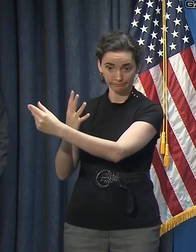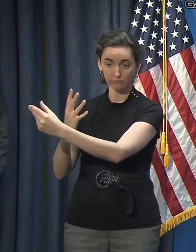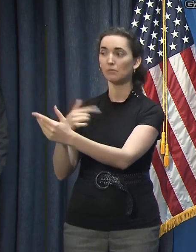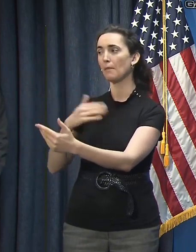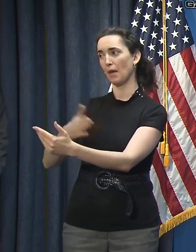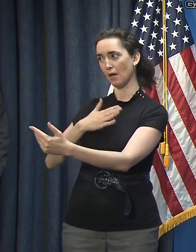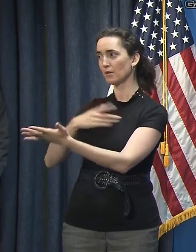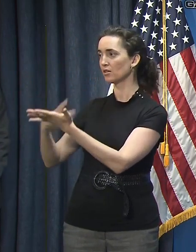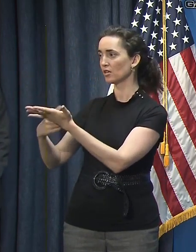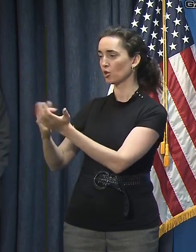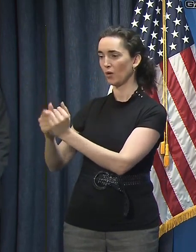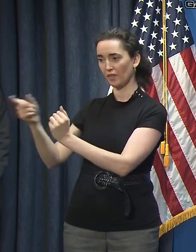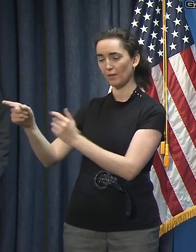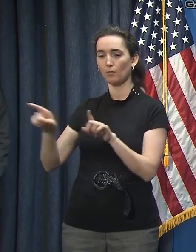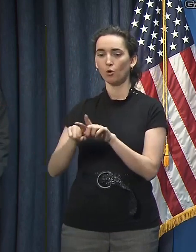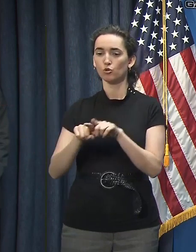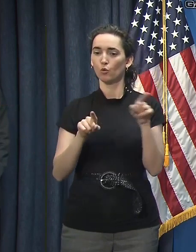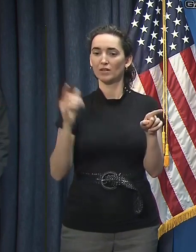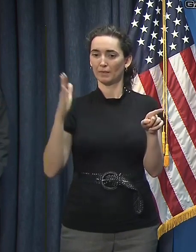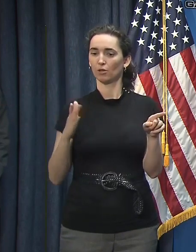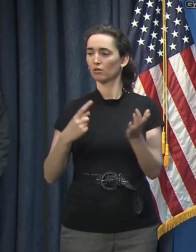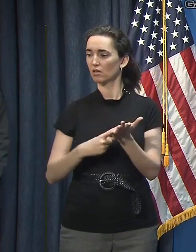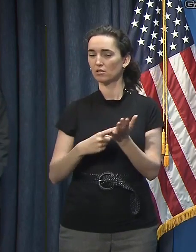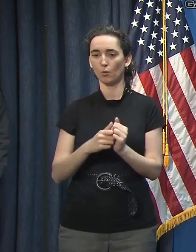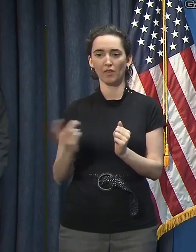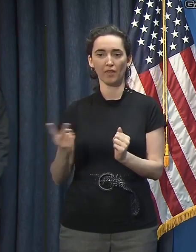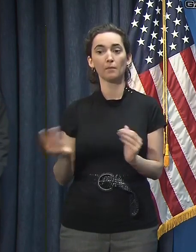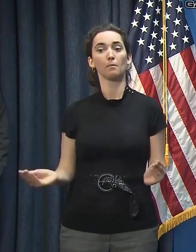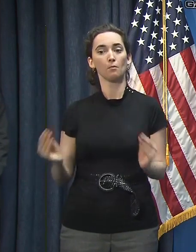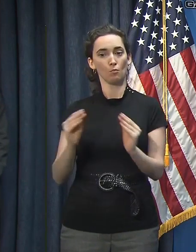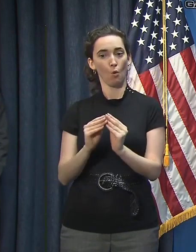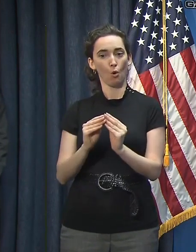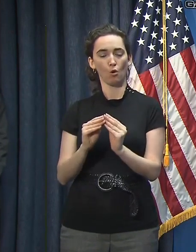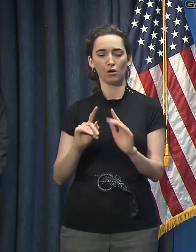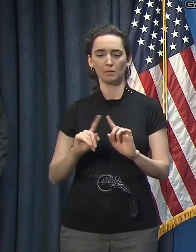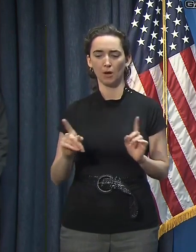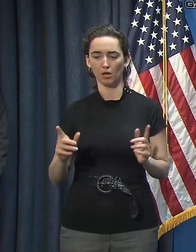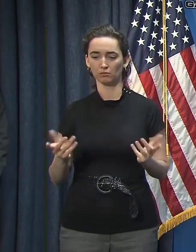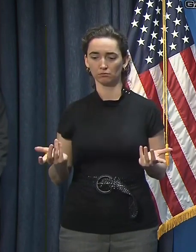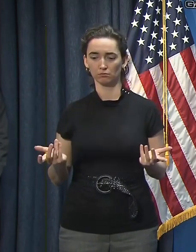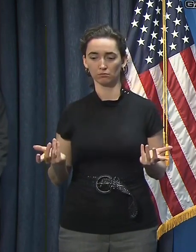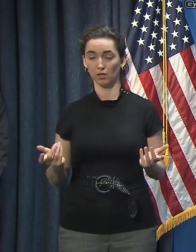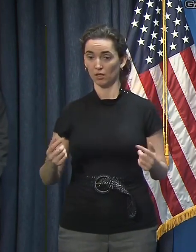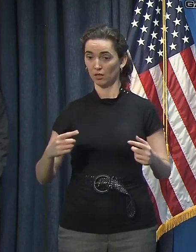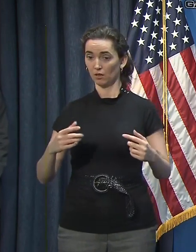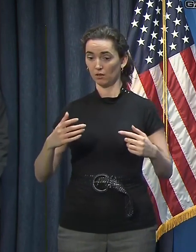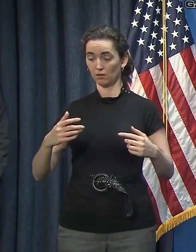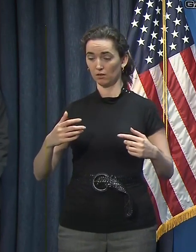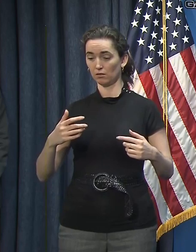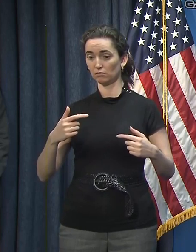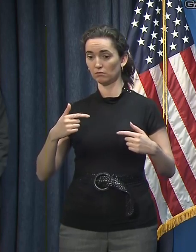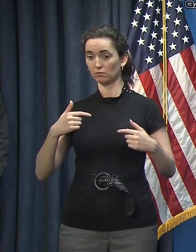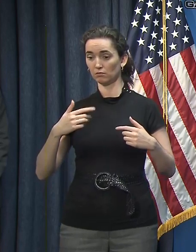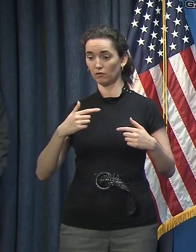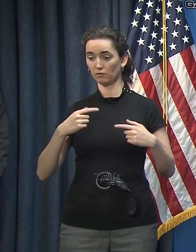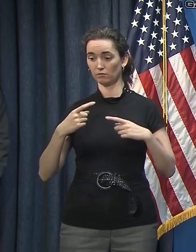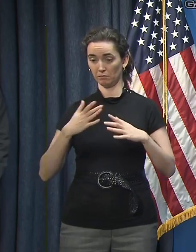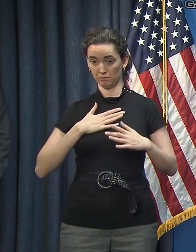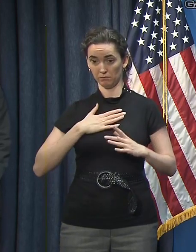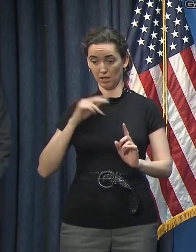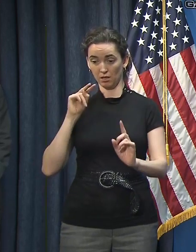talk to him and to the speaker some more about that. But there wasn't anything that as far as I'm concerned, that should have been